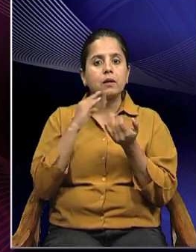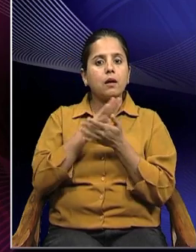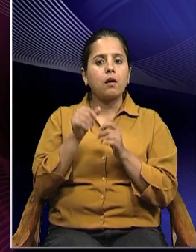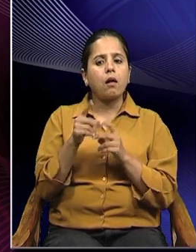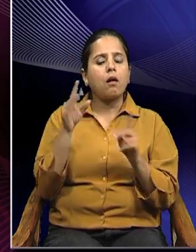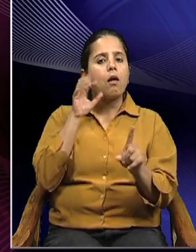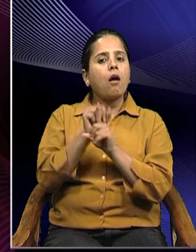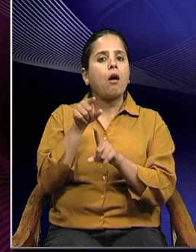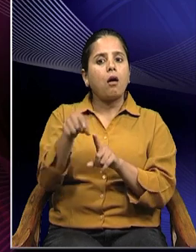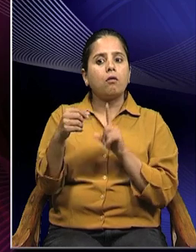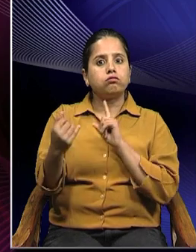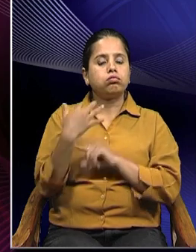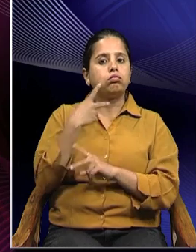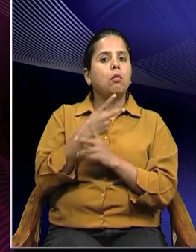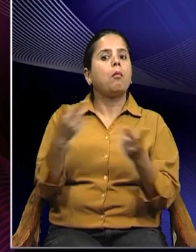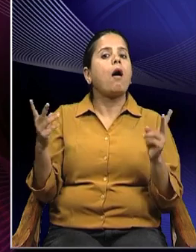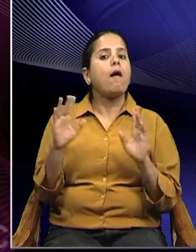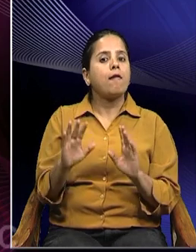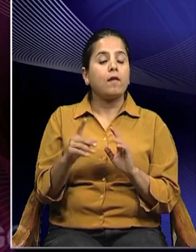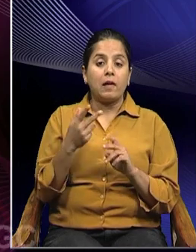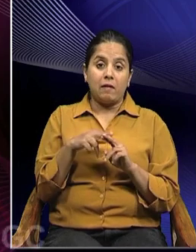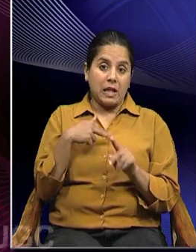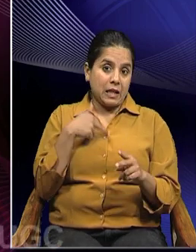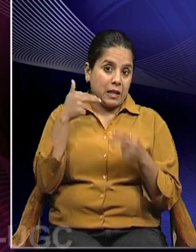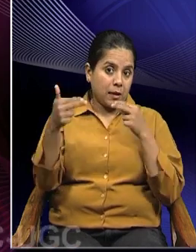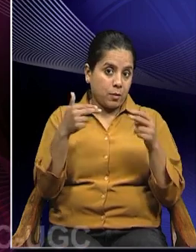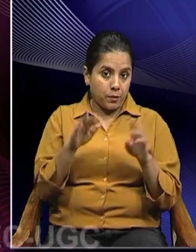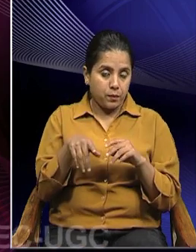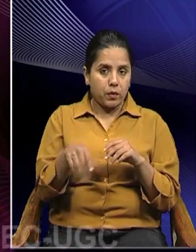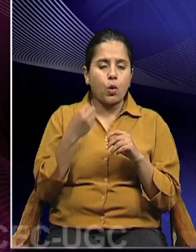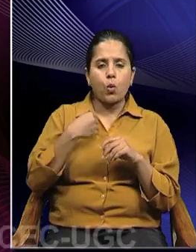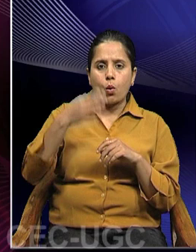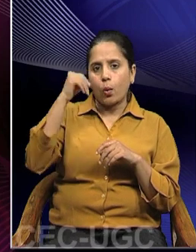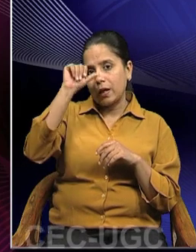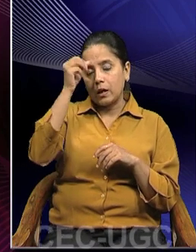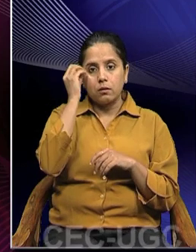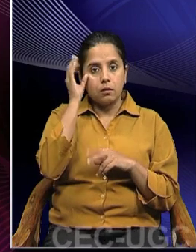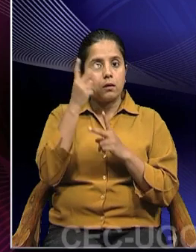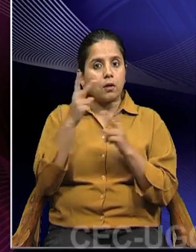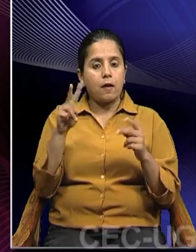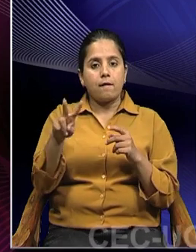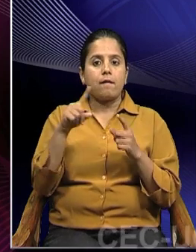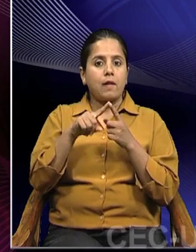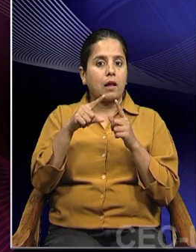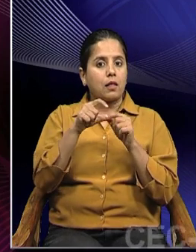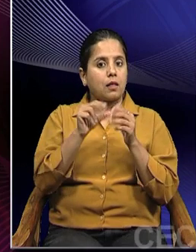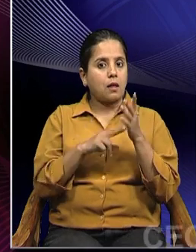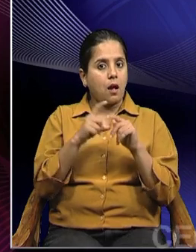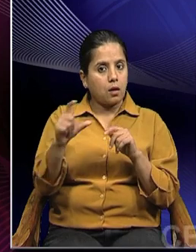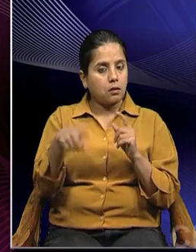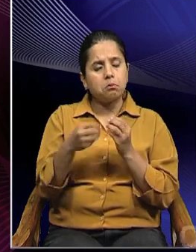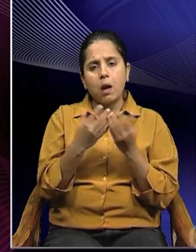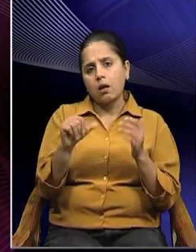various influences. If I have to name it, I will call it ancient Indian wisdom, Vedantic, and many others,